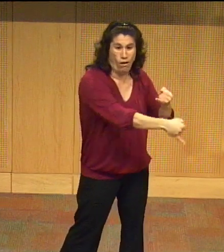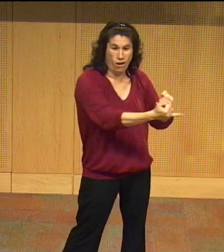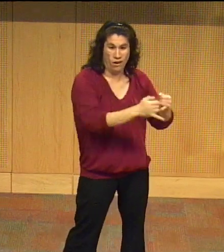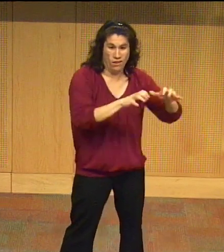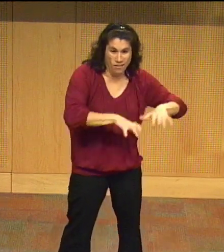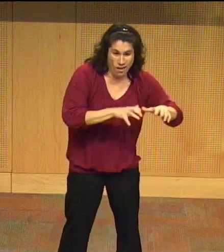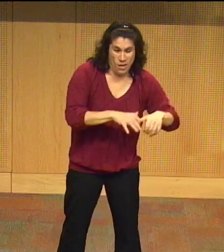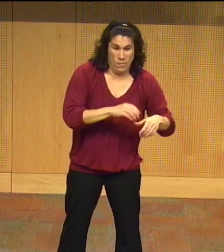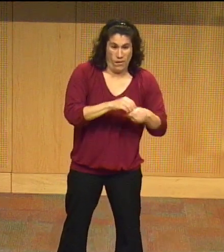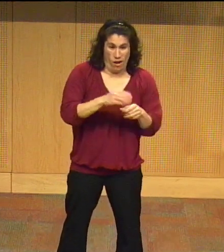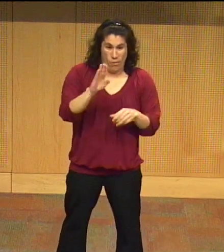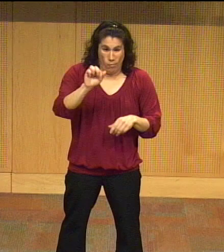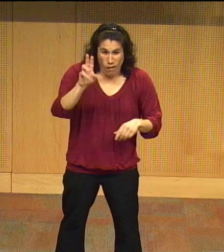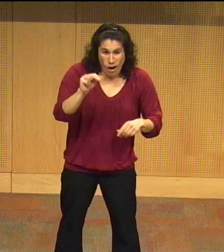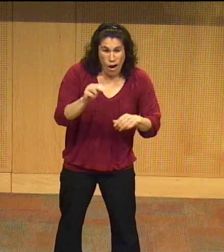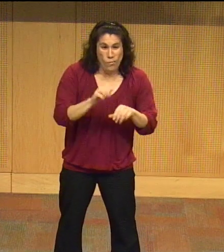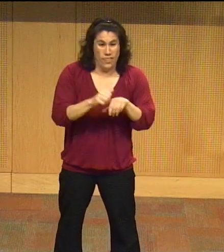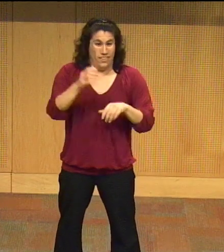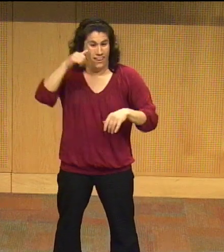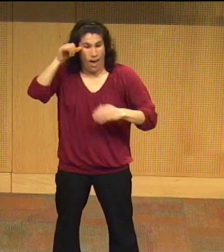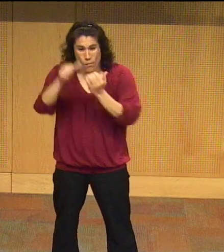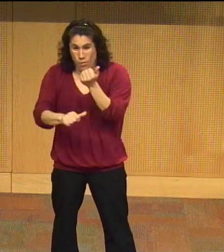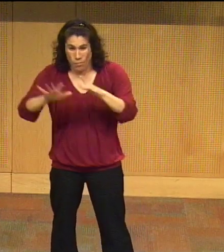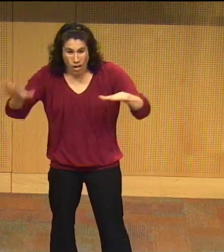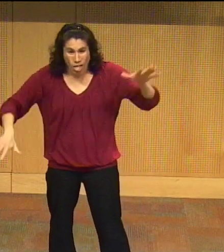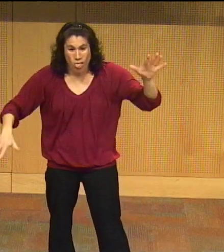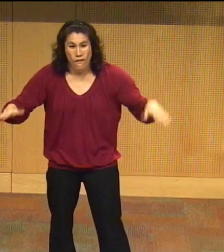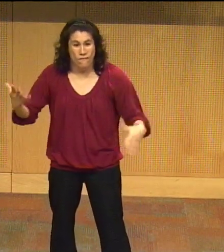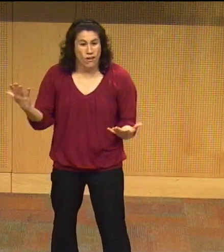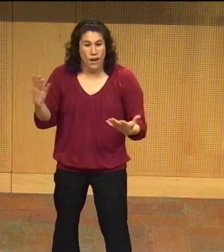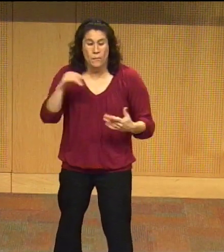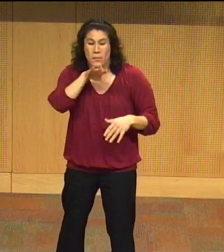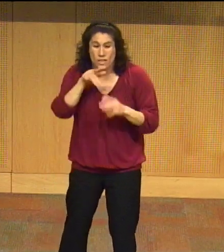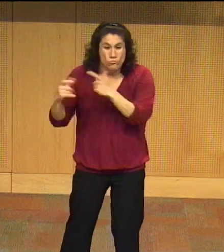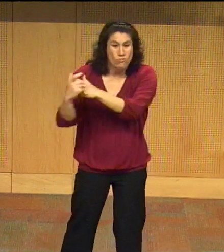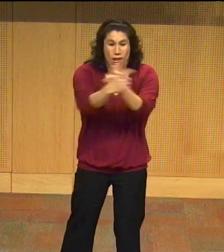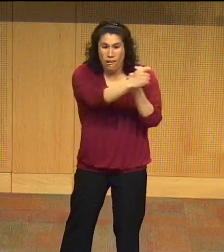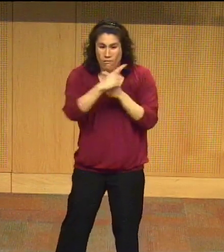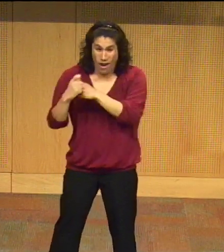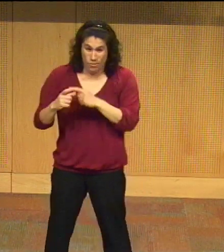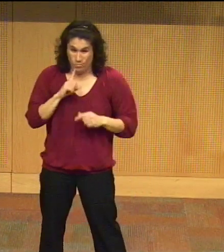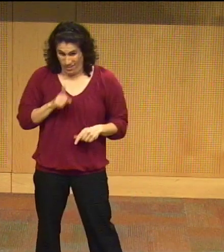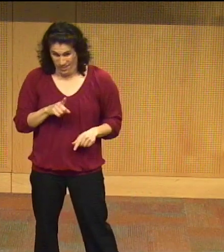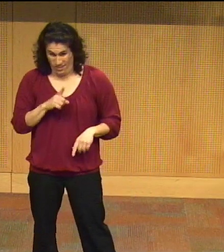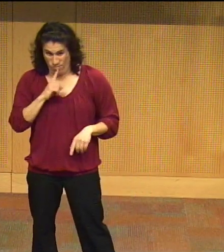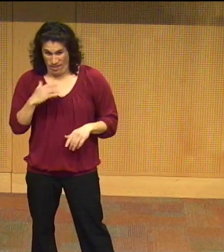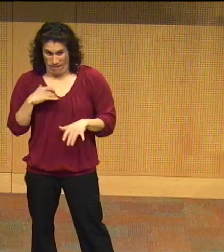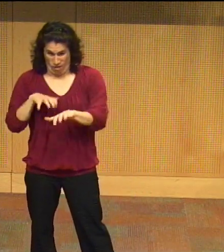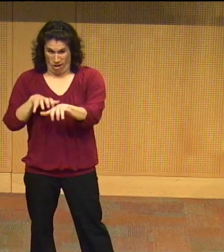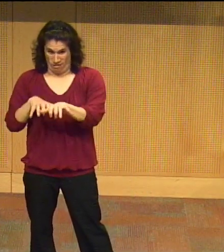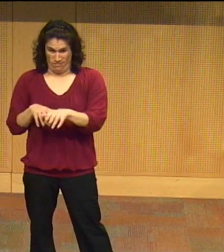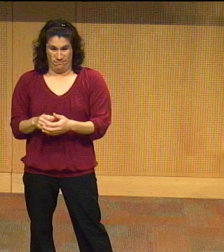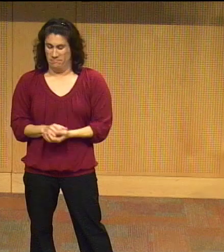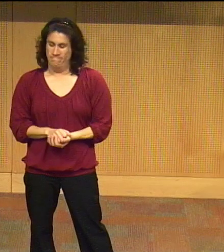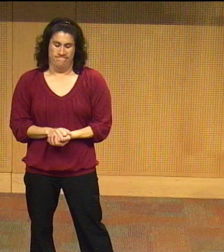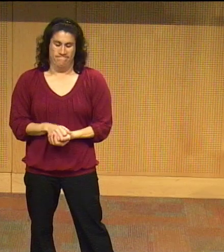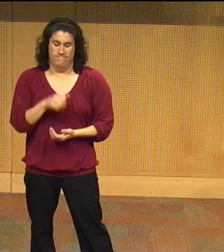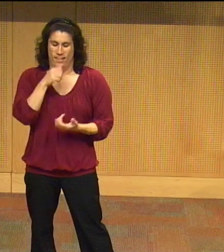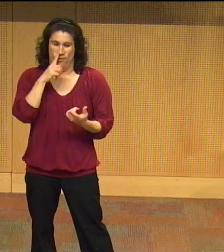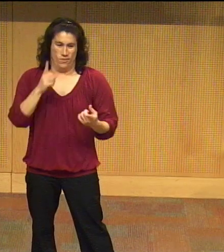really going to work out. I can't imagine a CART operator coming onto a farm in a field with manure and cows and animals and all